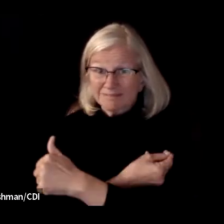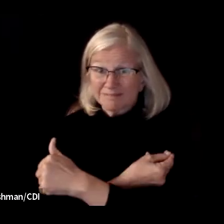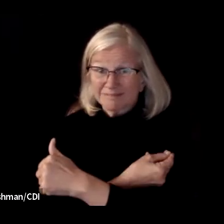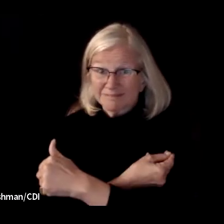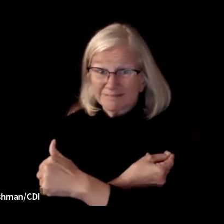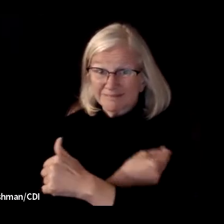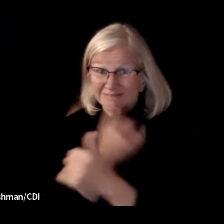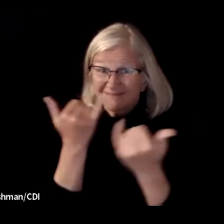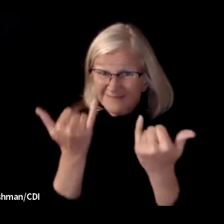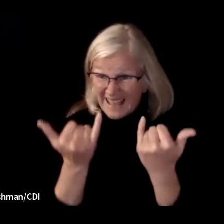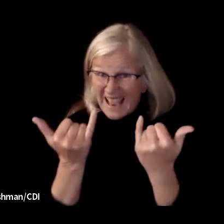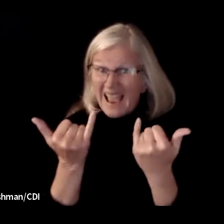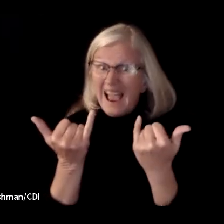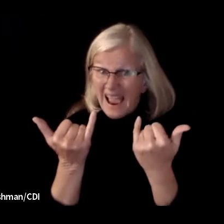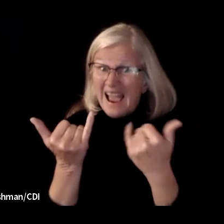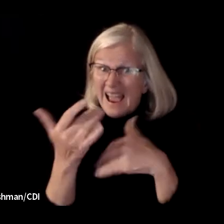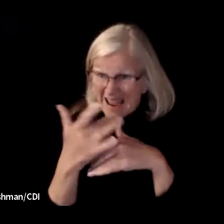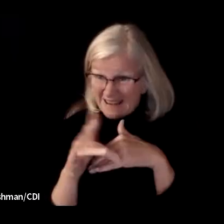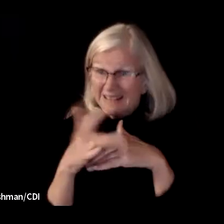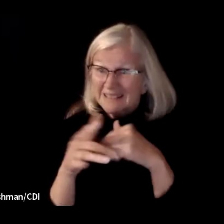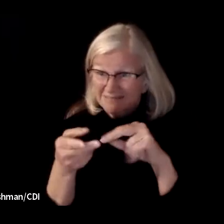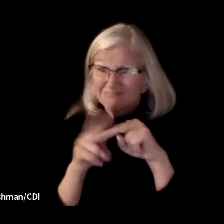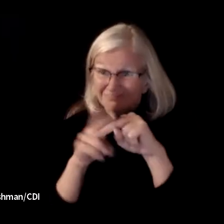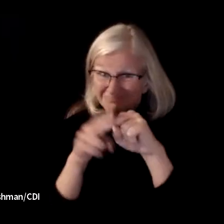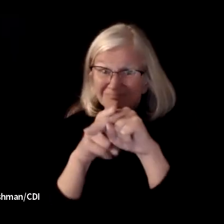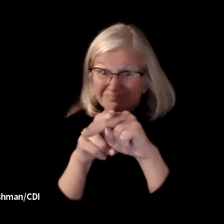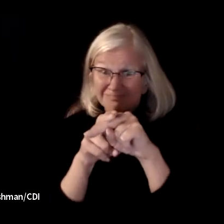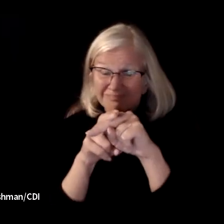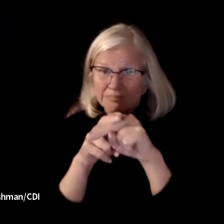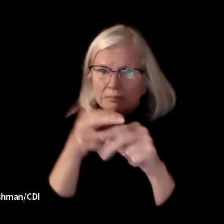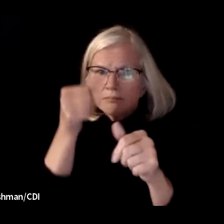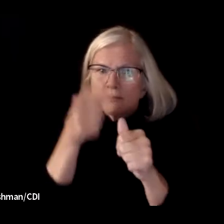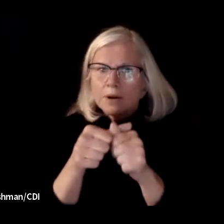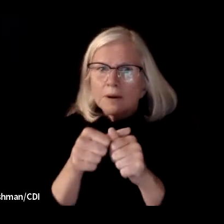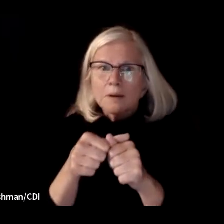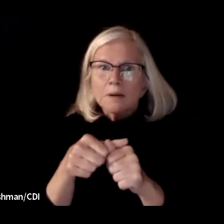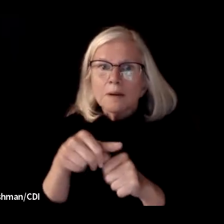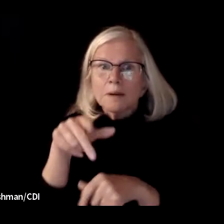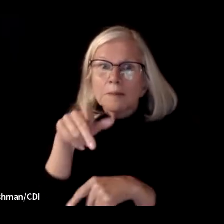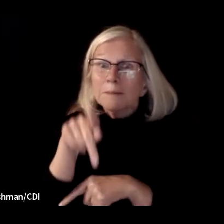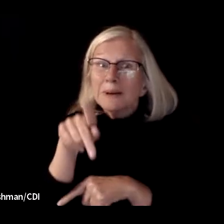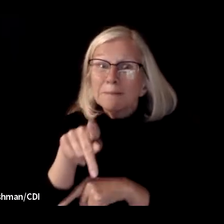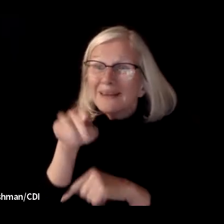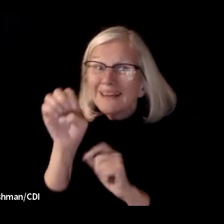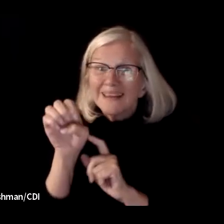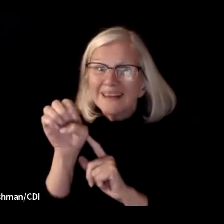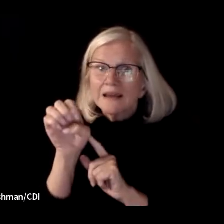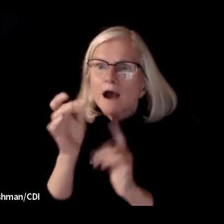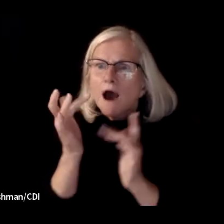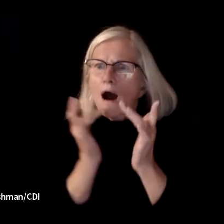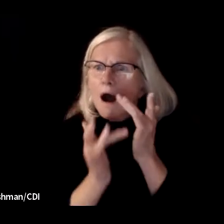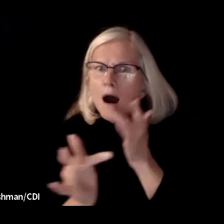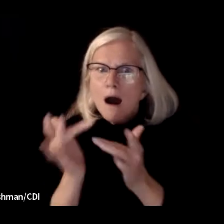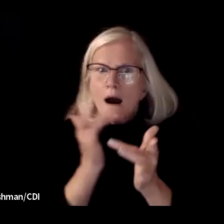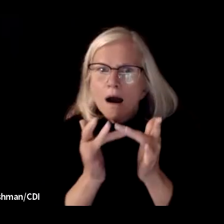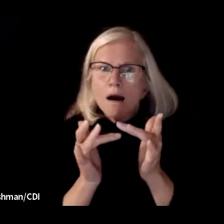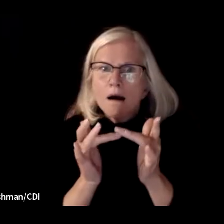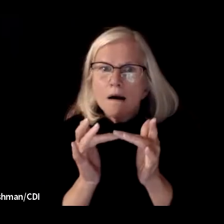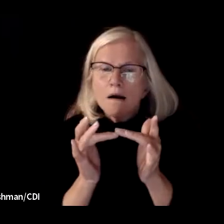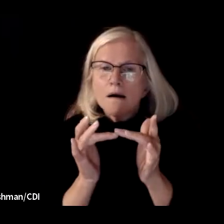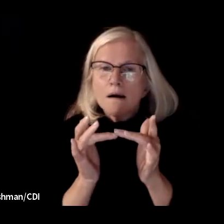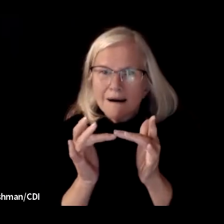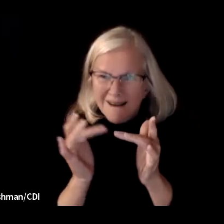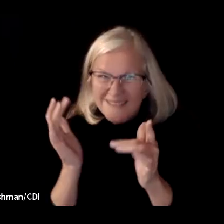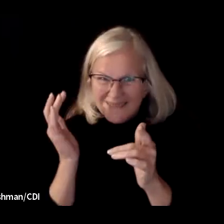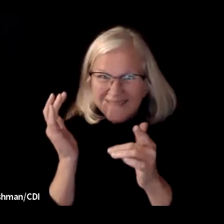of personal protective equipment. And so a lot of the moratorium on surgical and other procedures was designed to preserve that